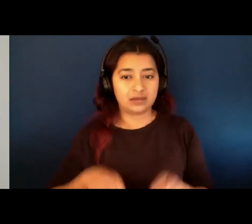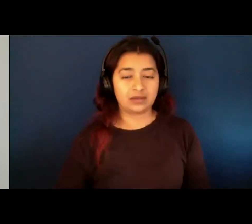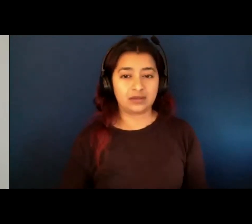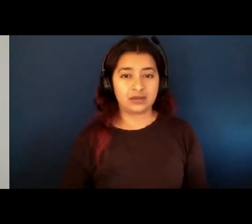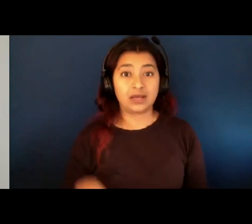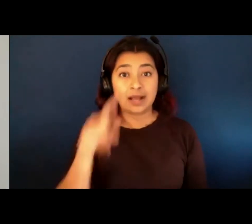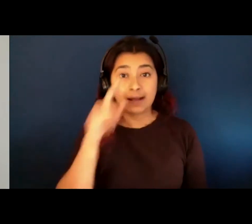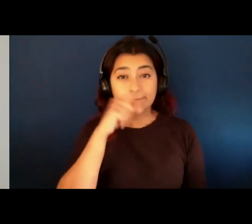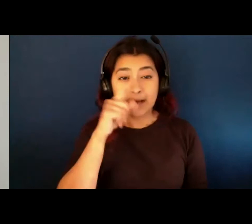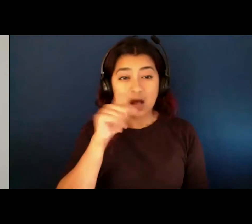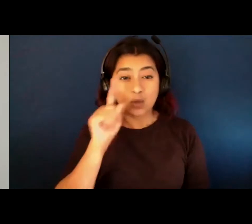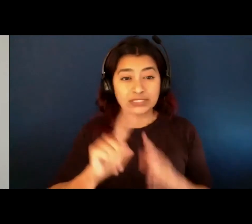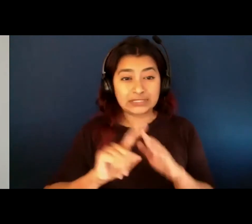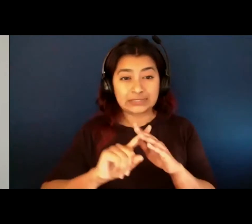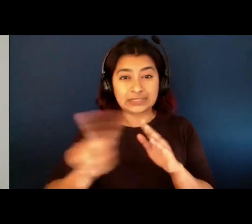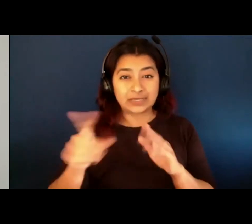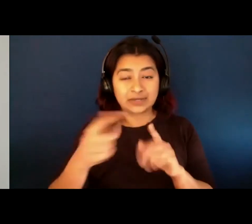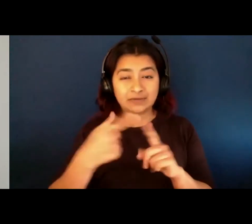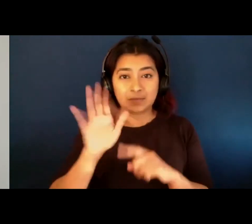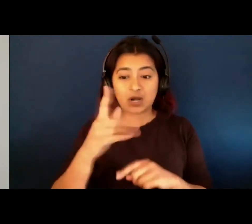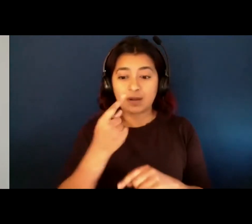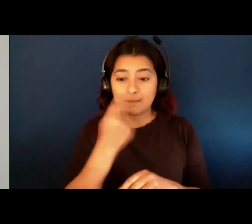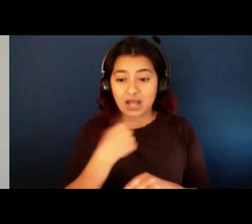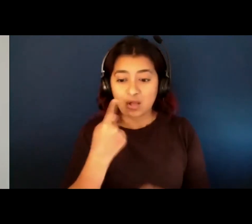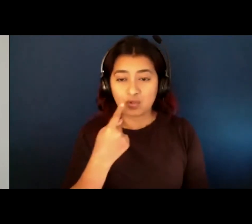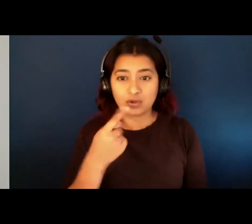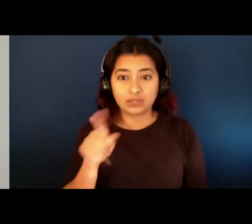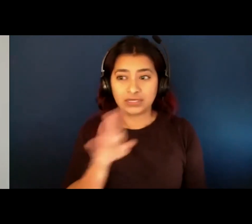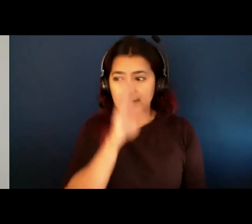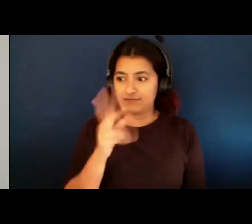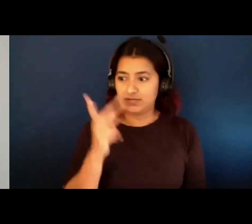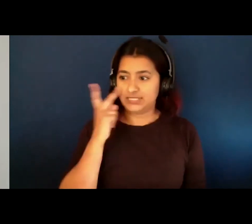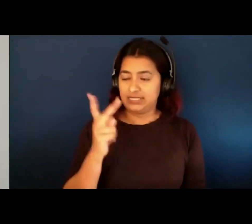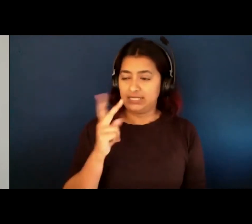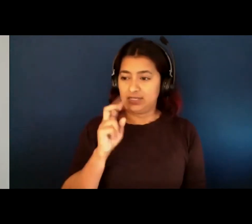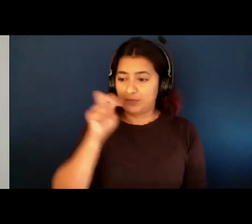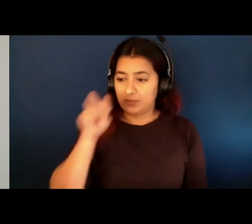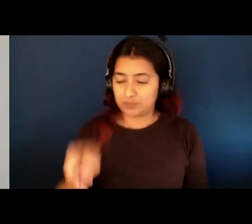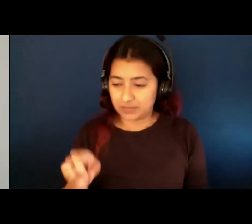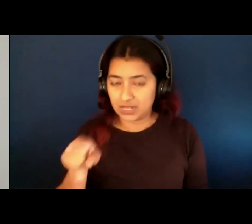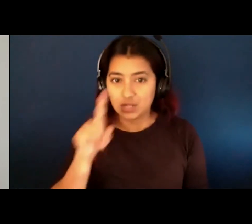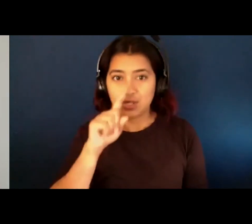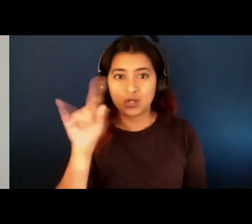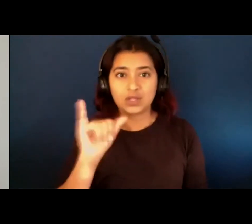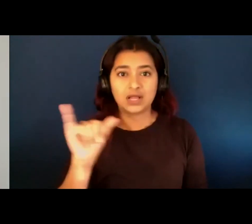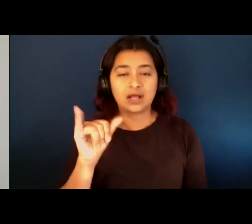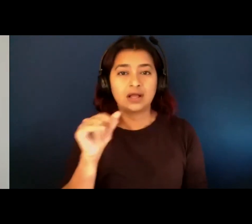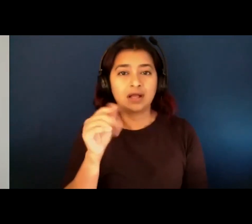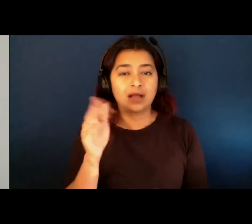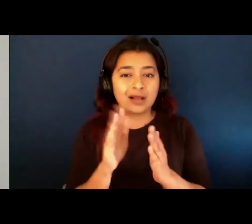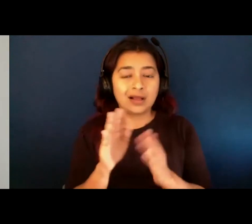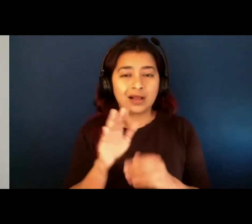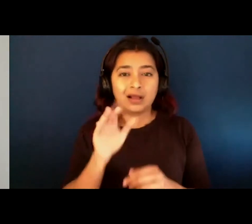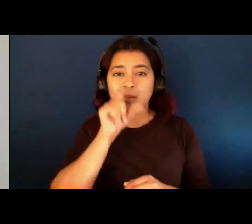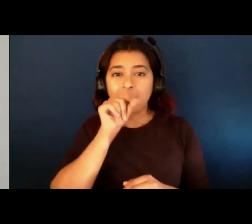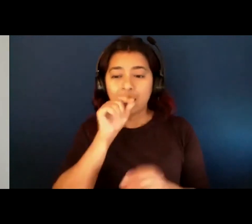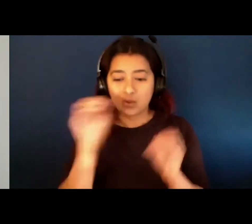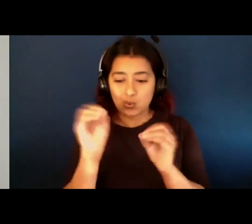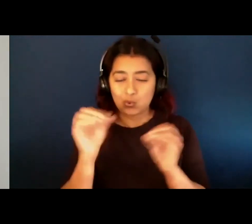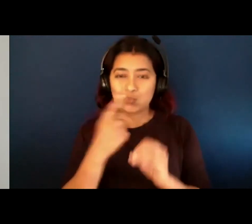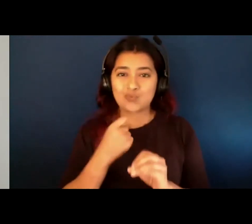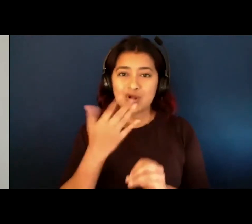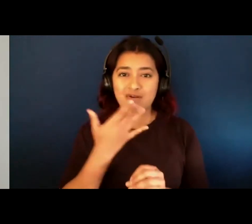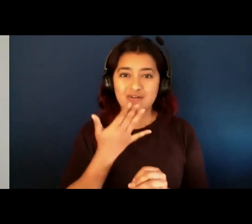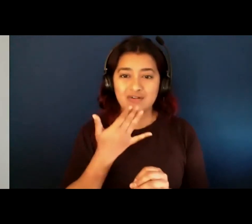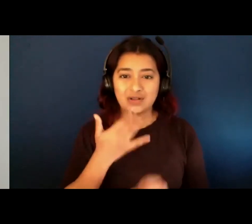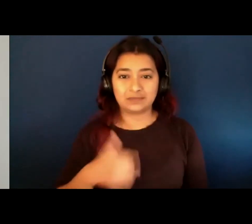titmouse escaped from her mouth. She had never seen one before. He looked like a miniature cardinal robbed of his color. The west